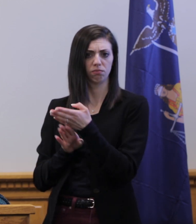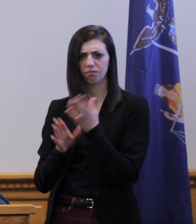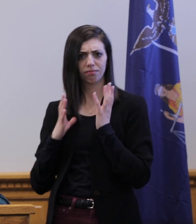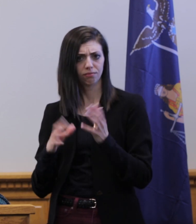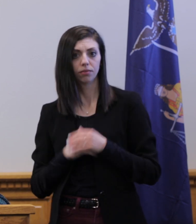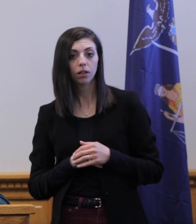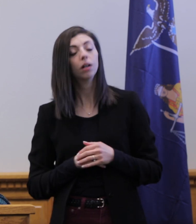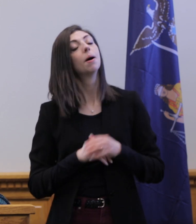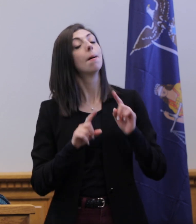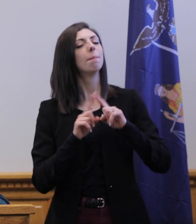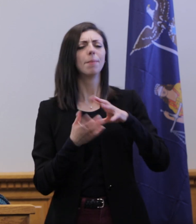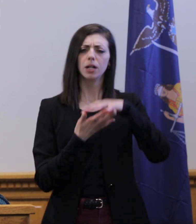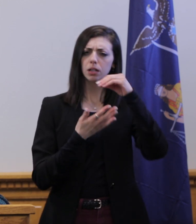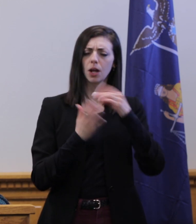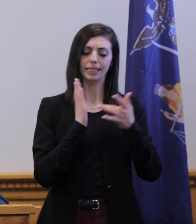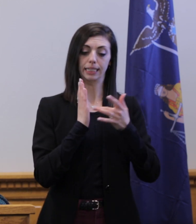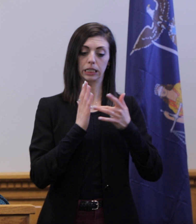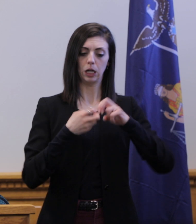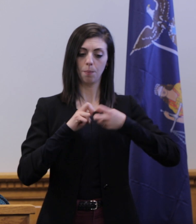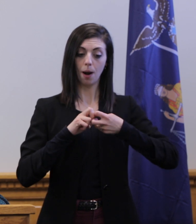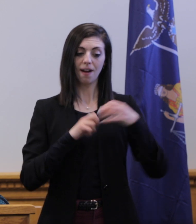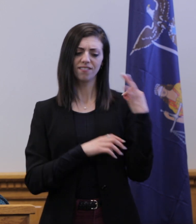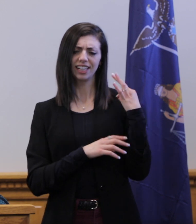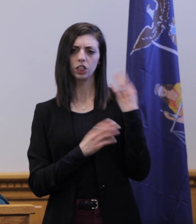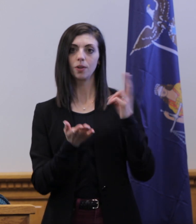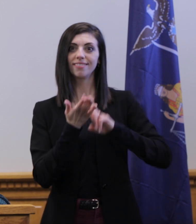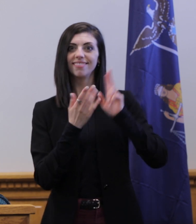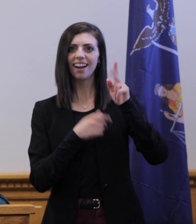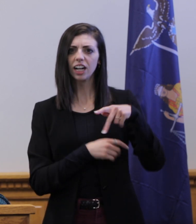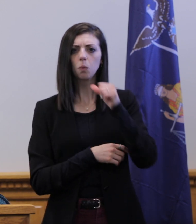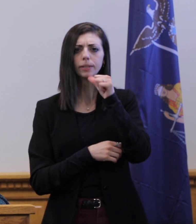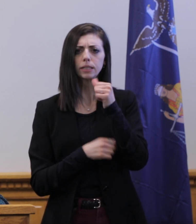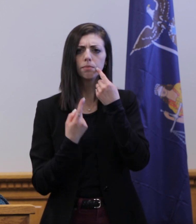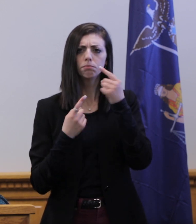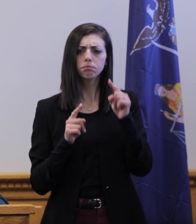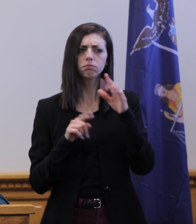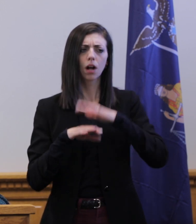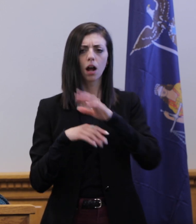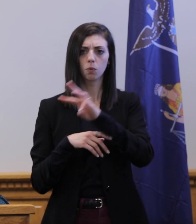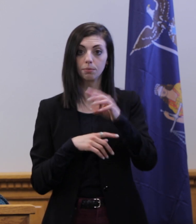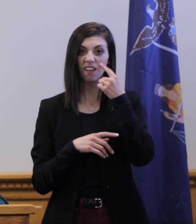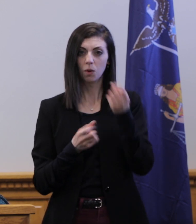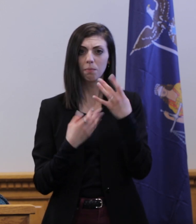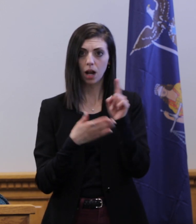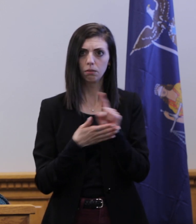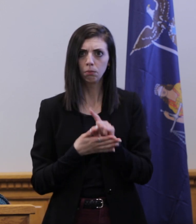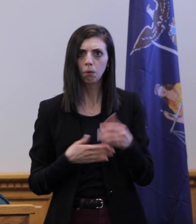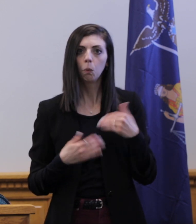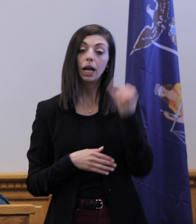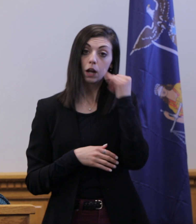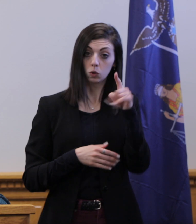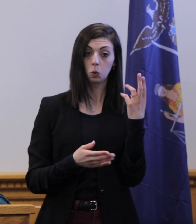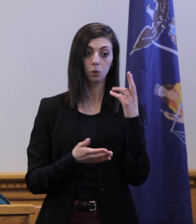aware that due to technical difficulties, the volunteer sign-up function wasn't working on our website for several weeks. If you signed up